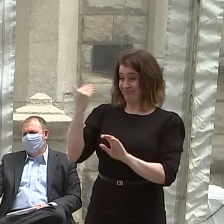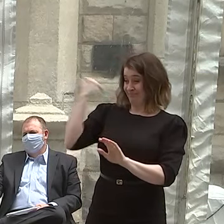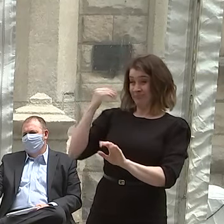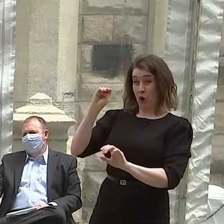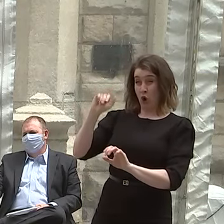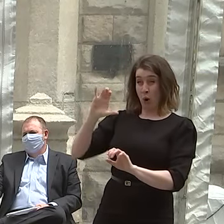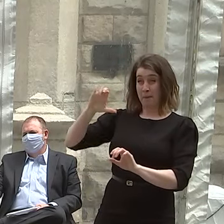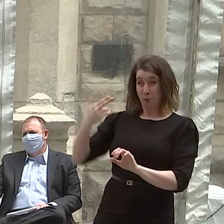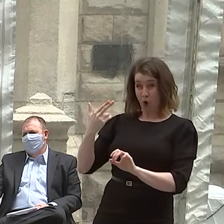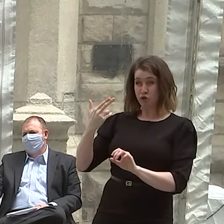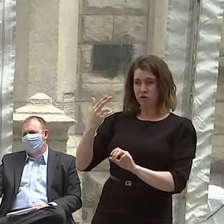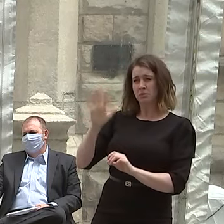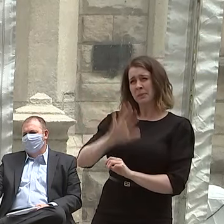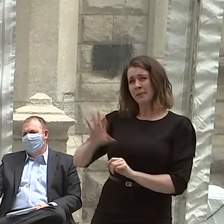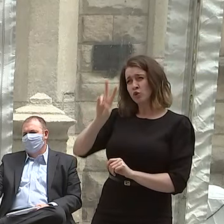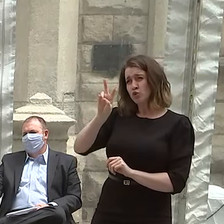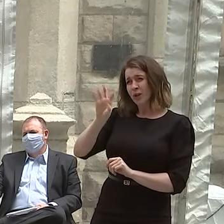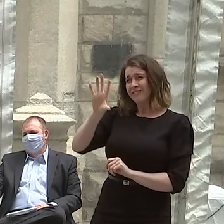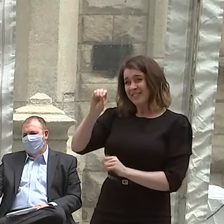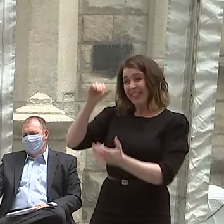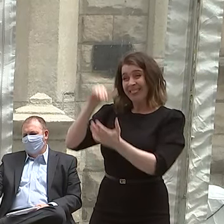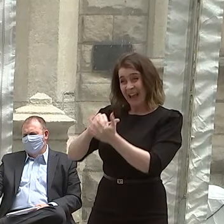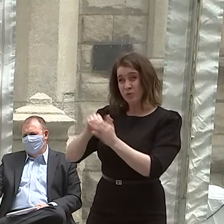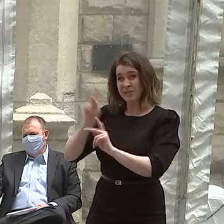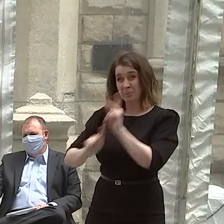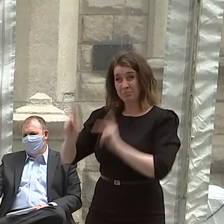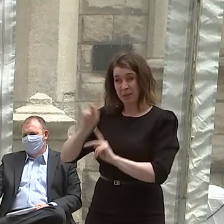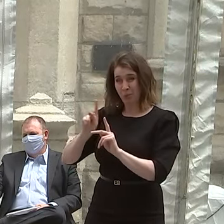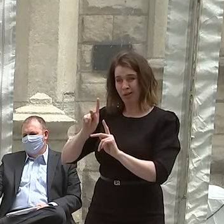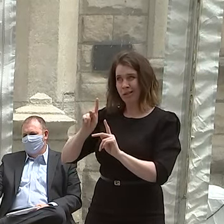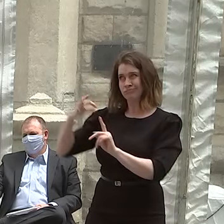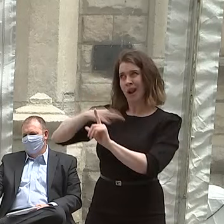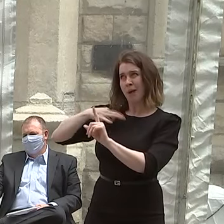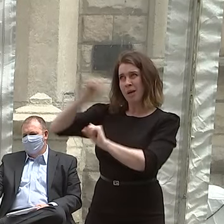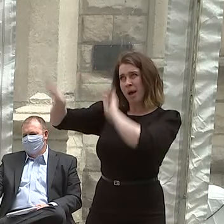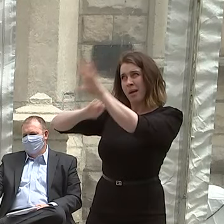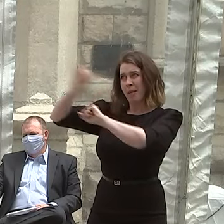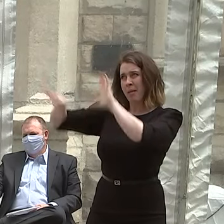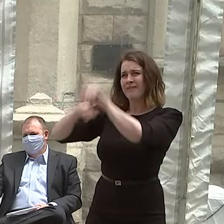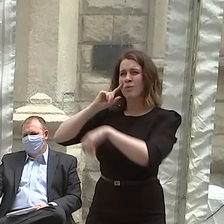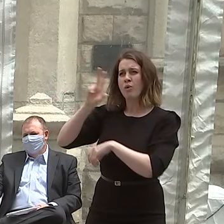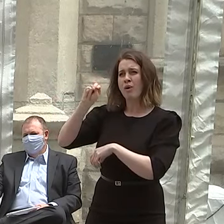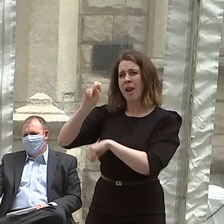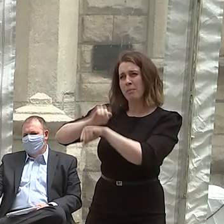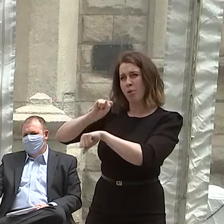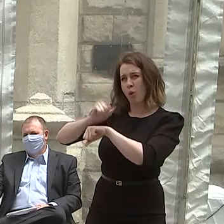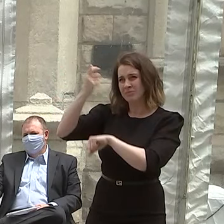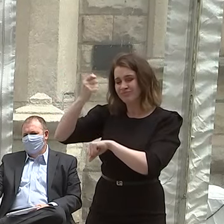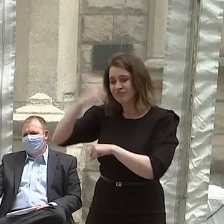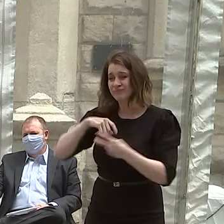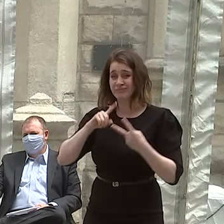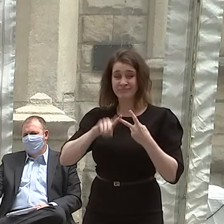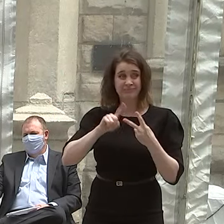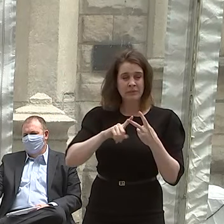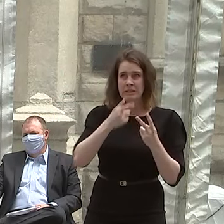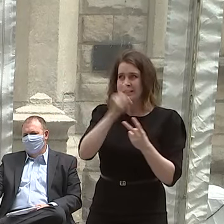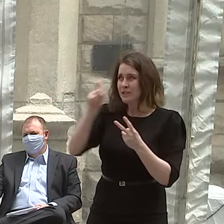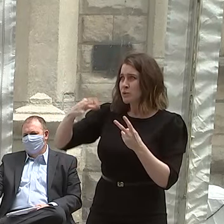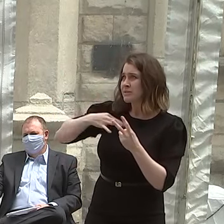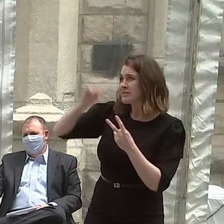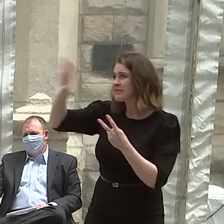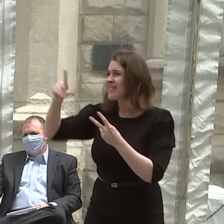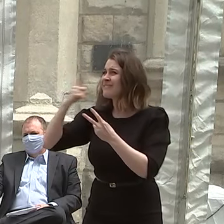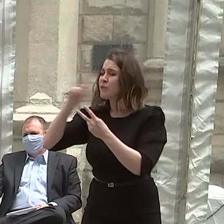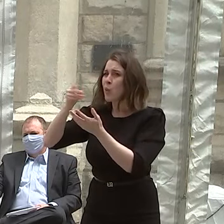250,000 in the Chicago area made unemployment insurance claims. And requests for food assistance spiked